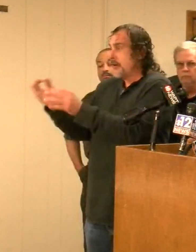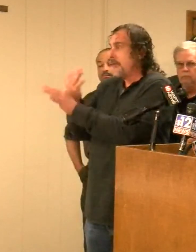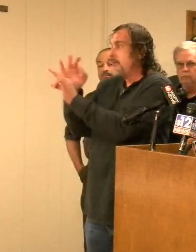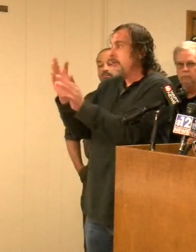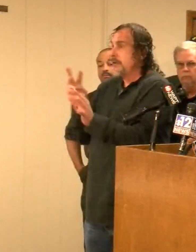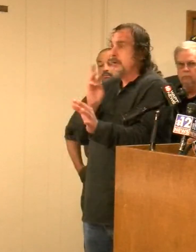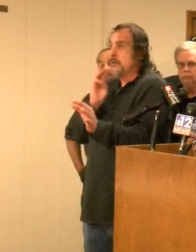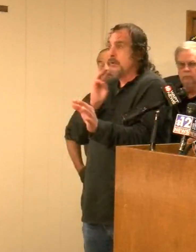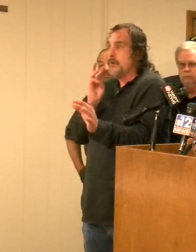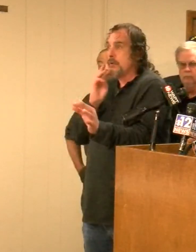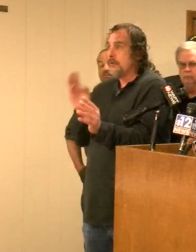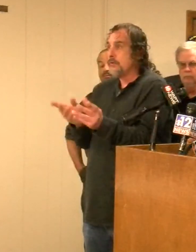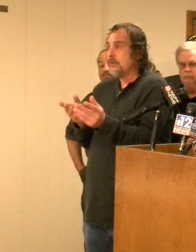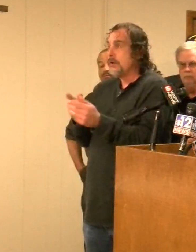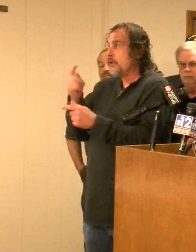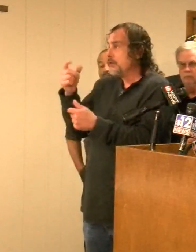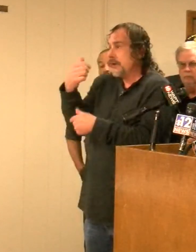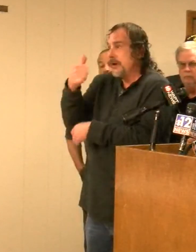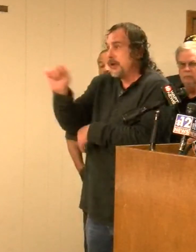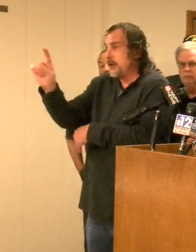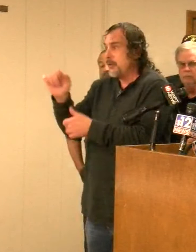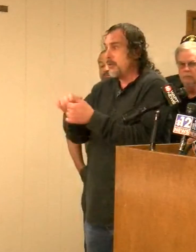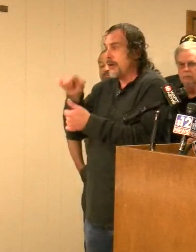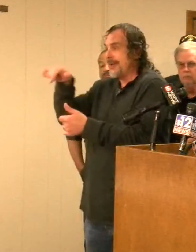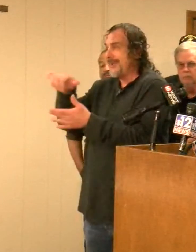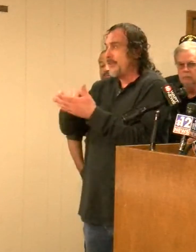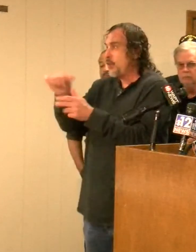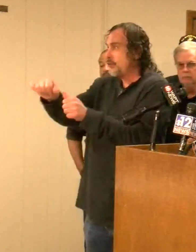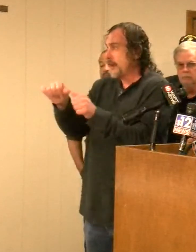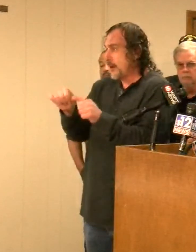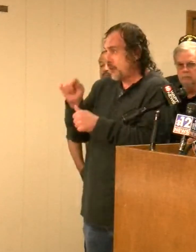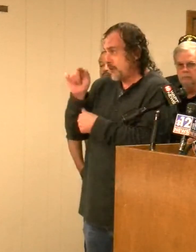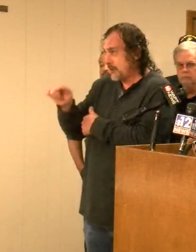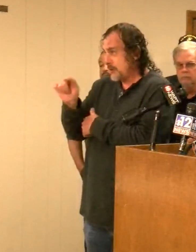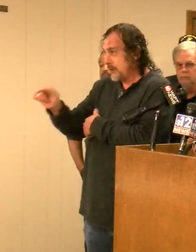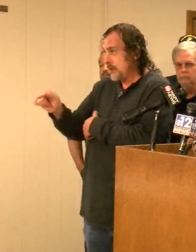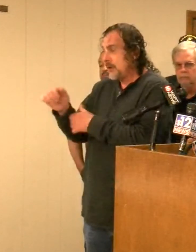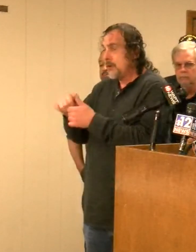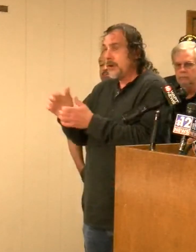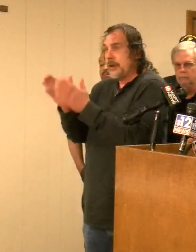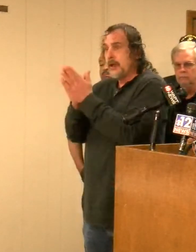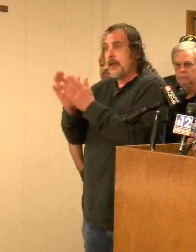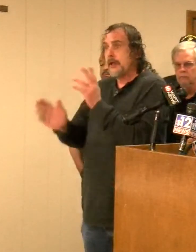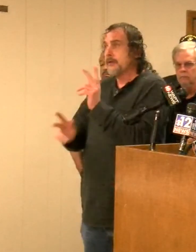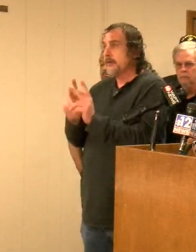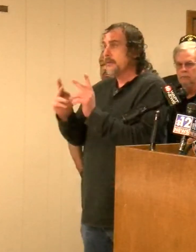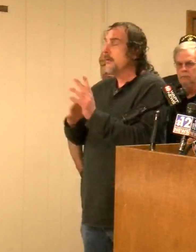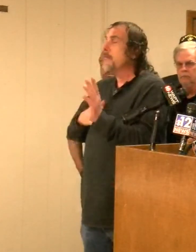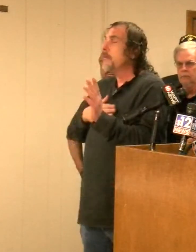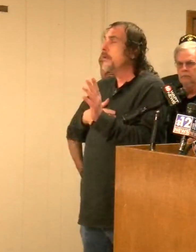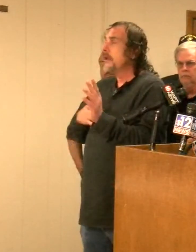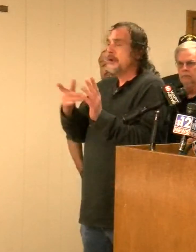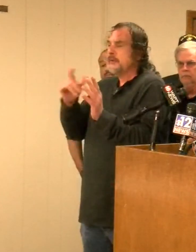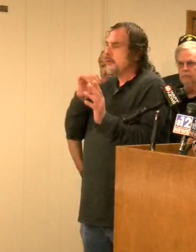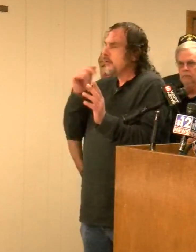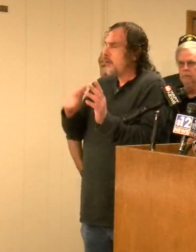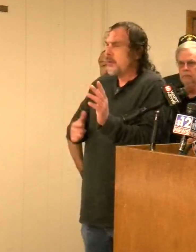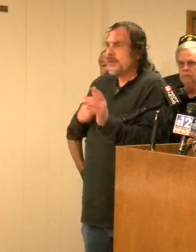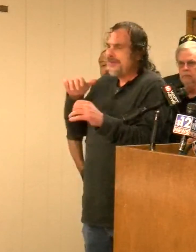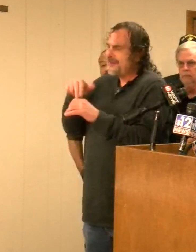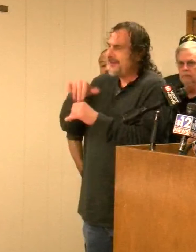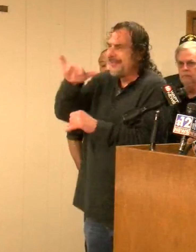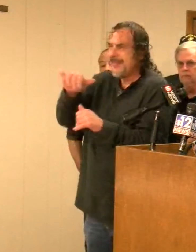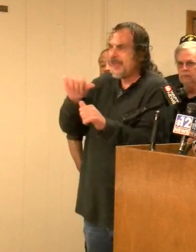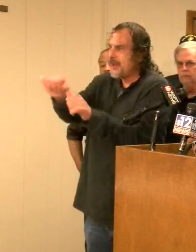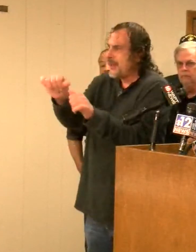water, distribute water to anyone in the affected area. We'd like to ask the citizens to please, if you do not live in